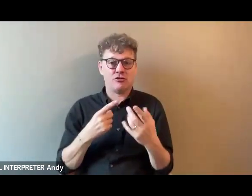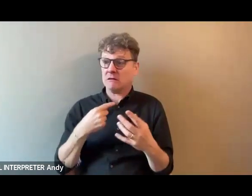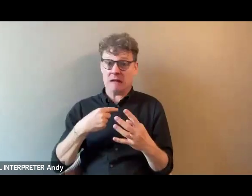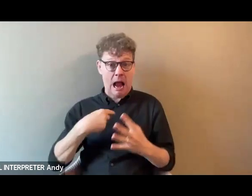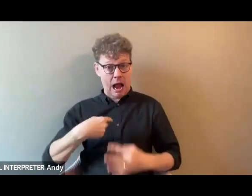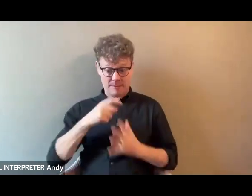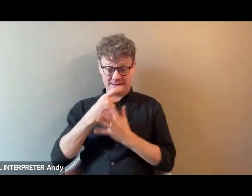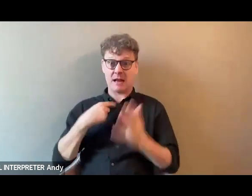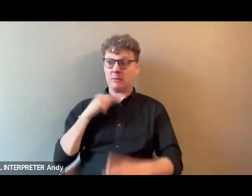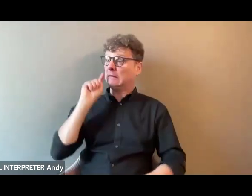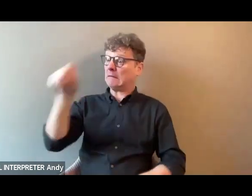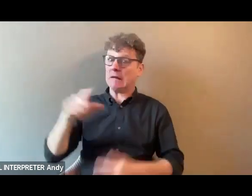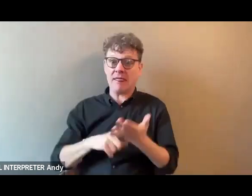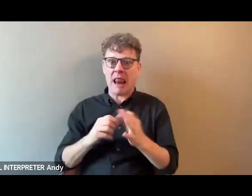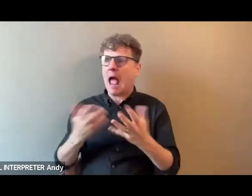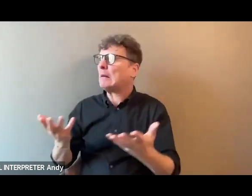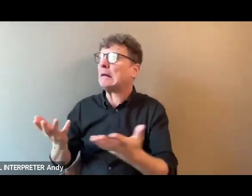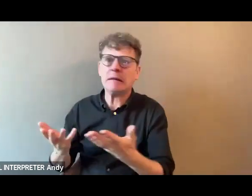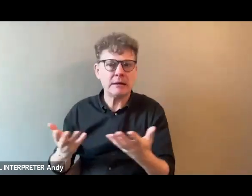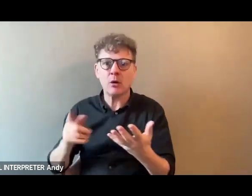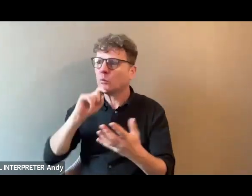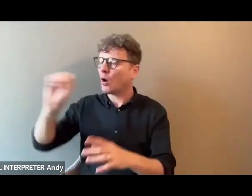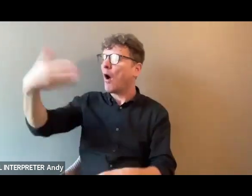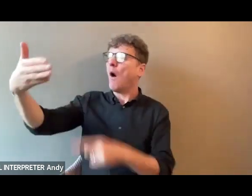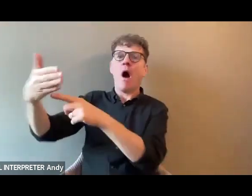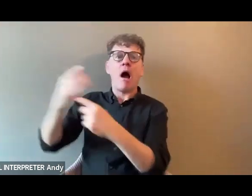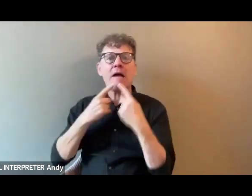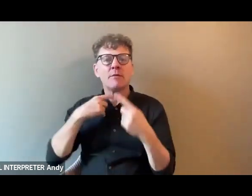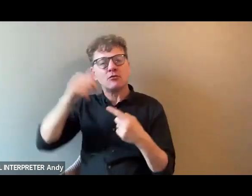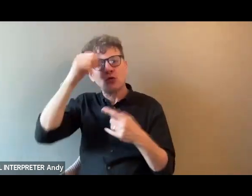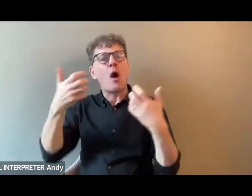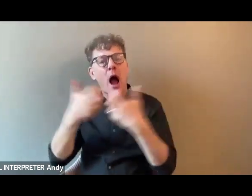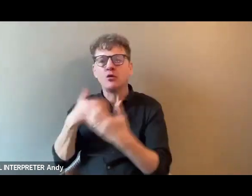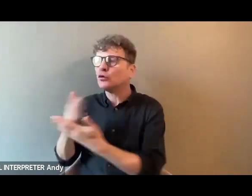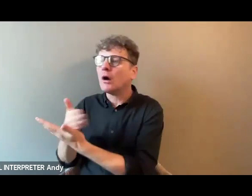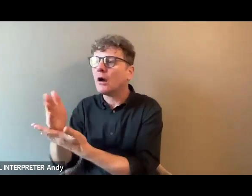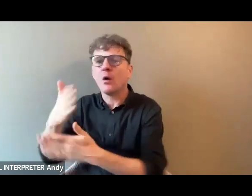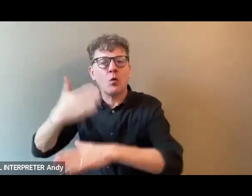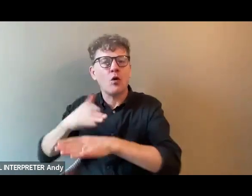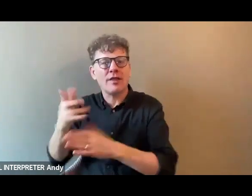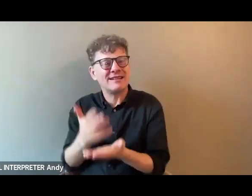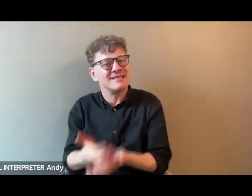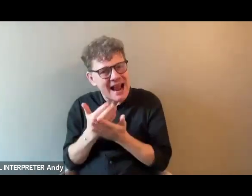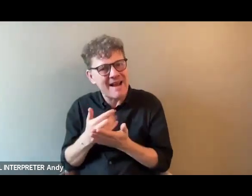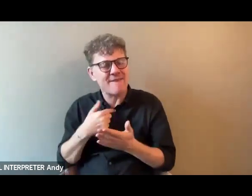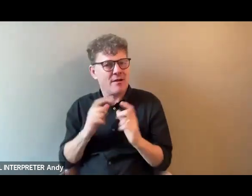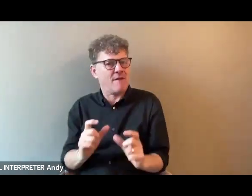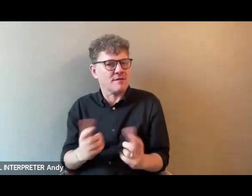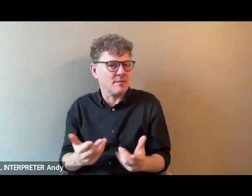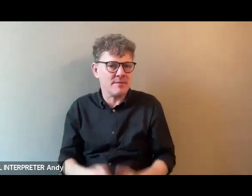into your space, we really need that information to know how to work there and work there safely and